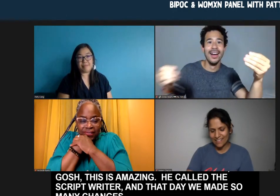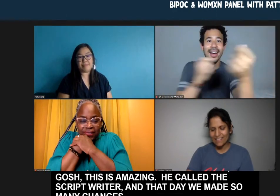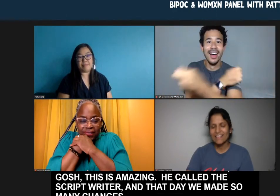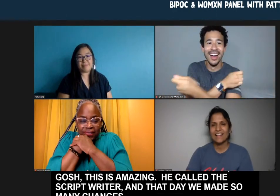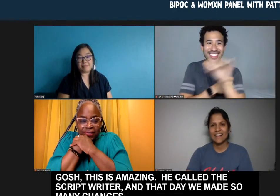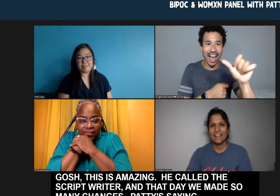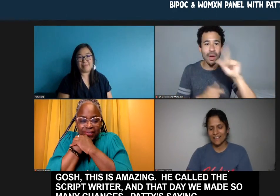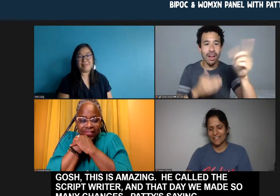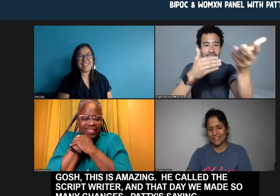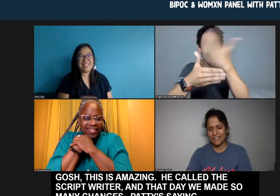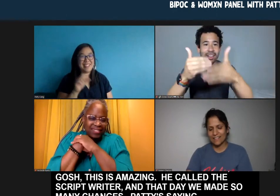go ahead.